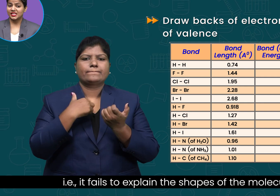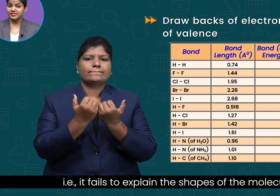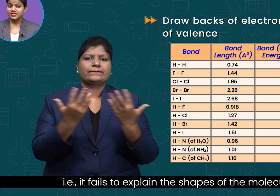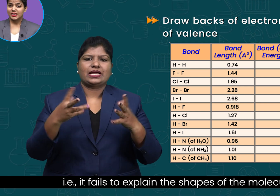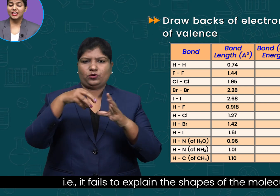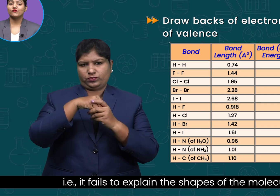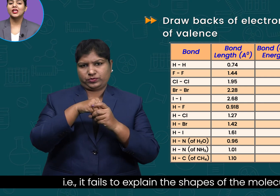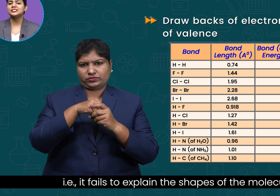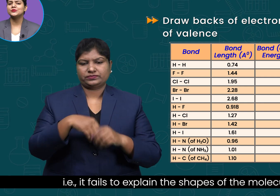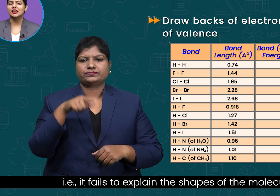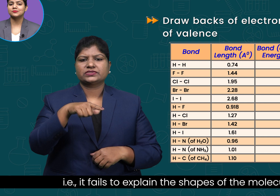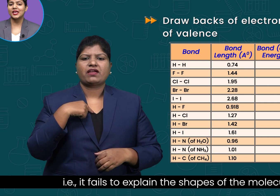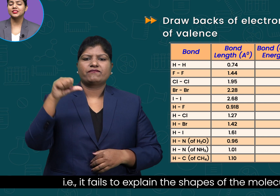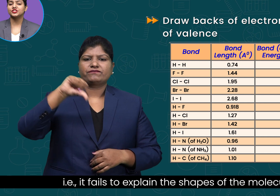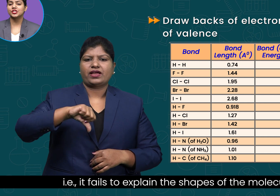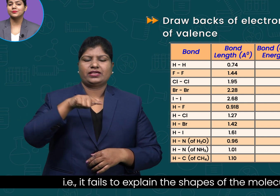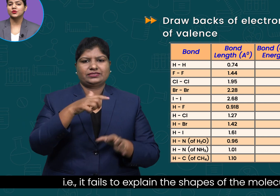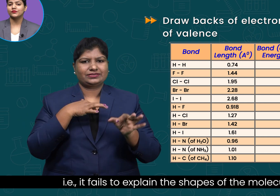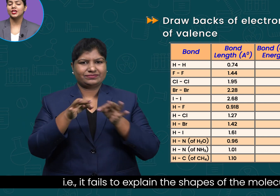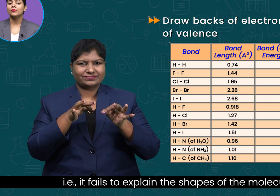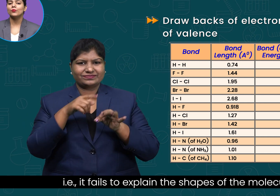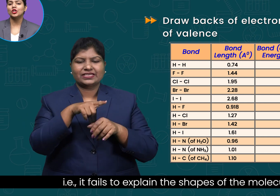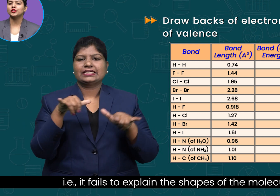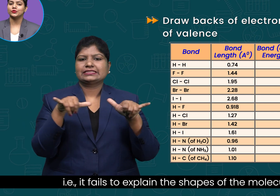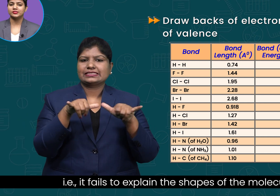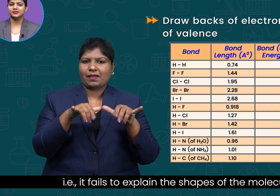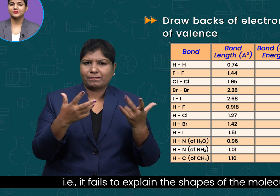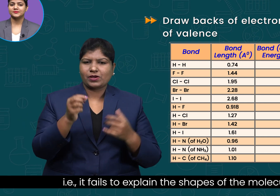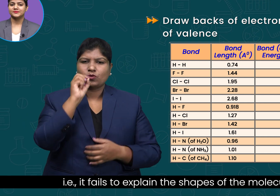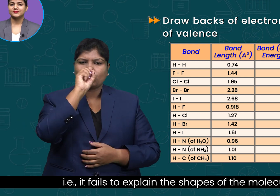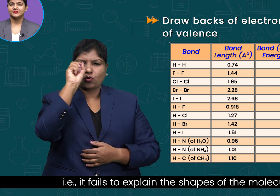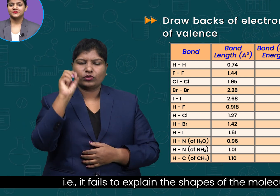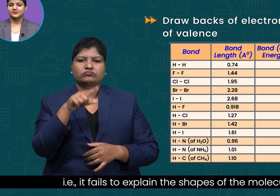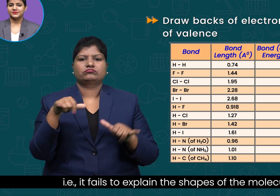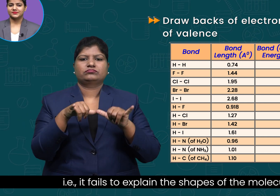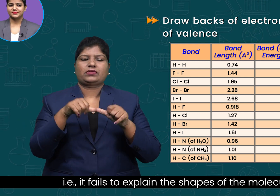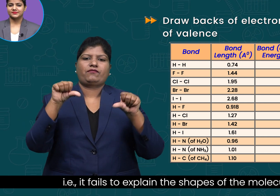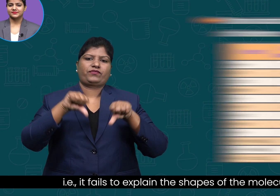That is, it fails to explain the shapes of the molecules.